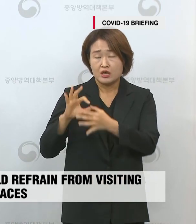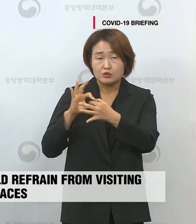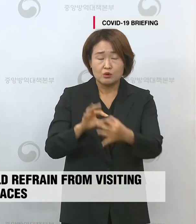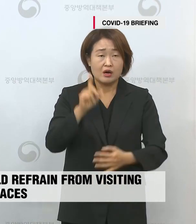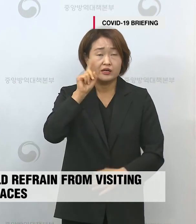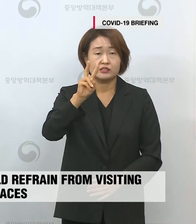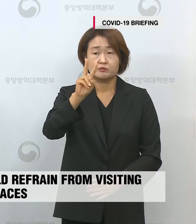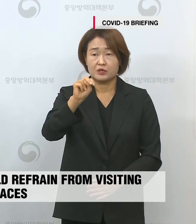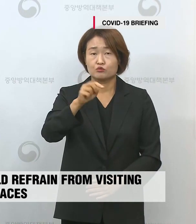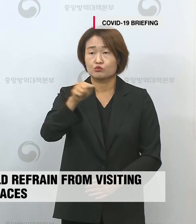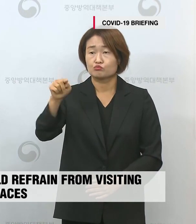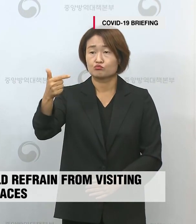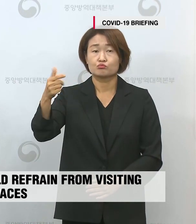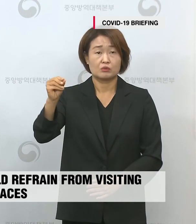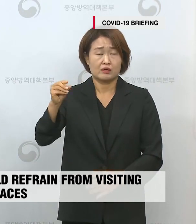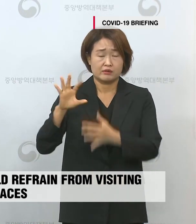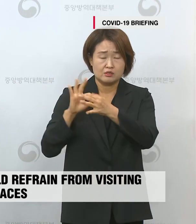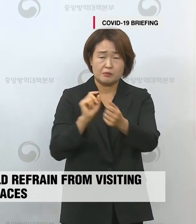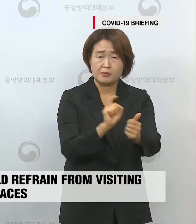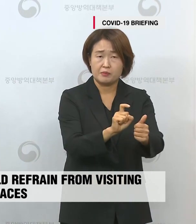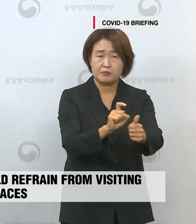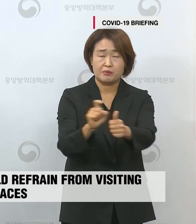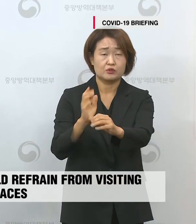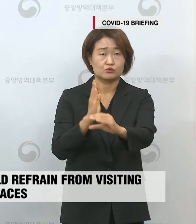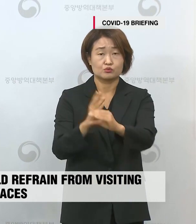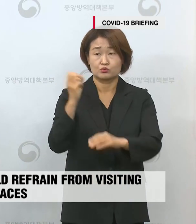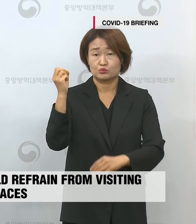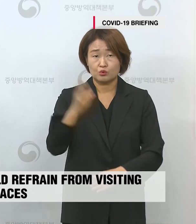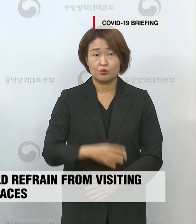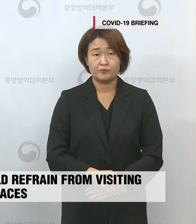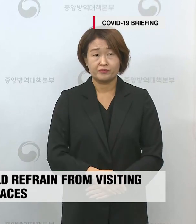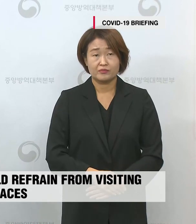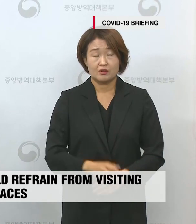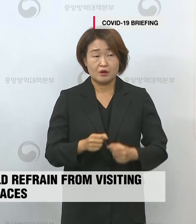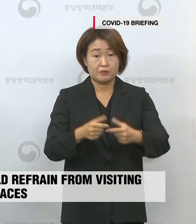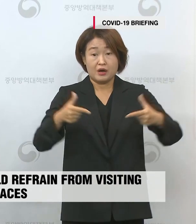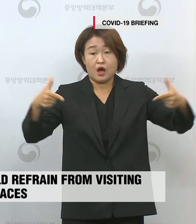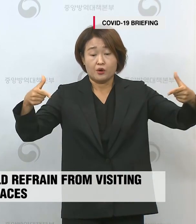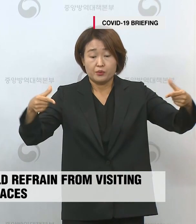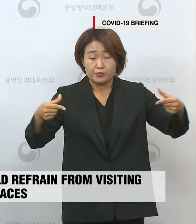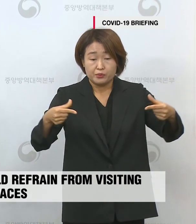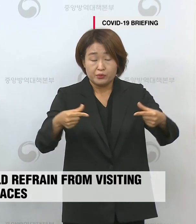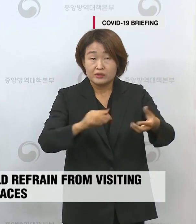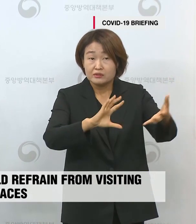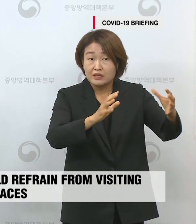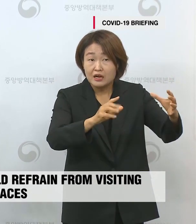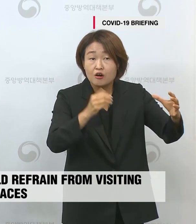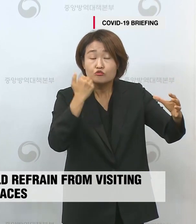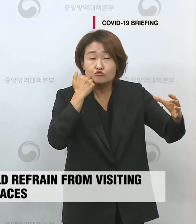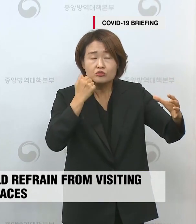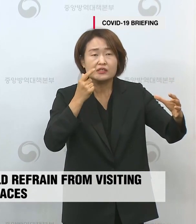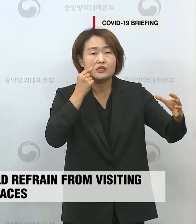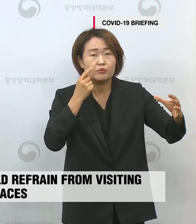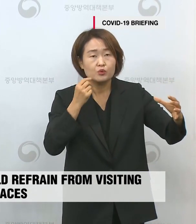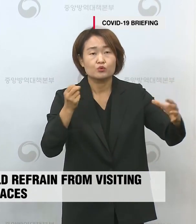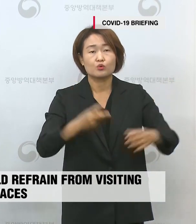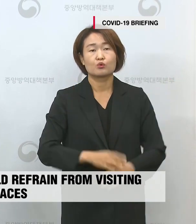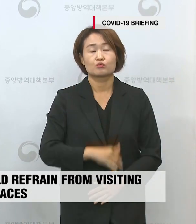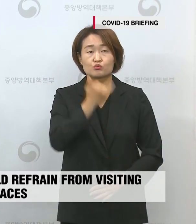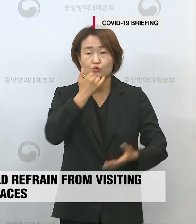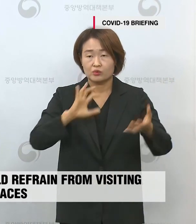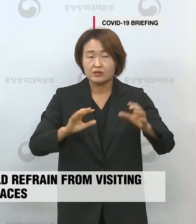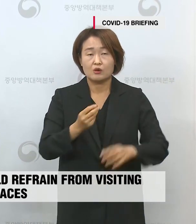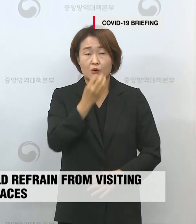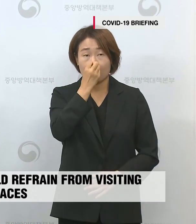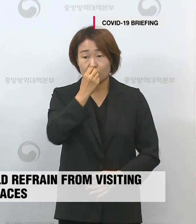India, between the infections on a daily basis are ranging between 200 to 600,000 on a daily basis. And